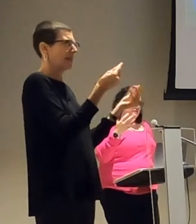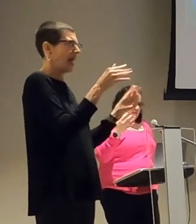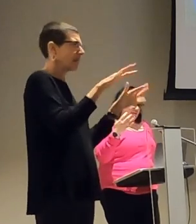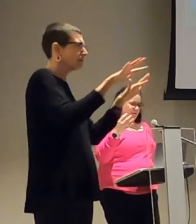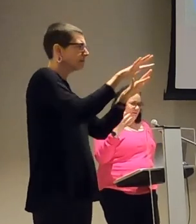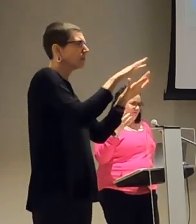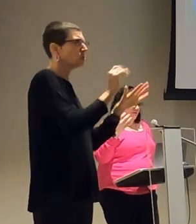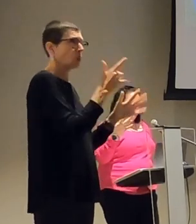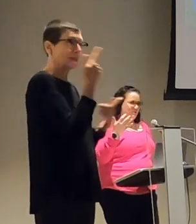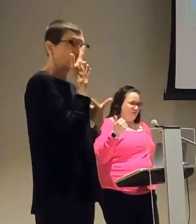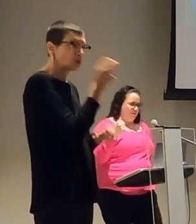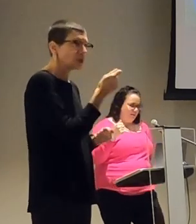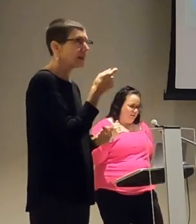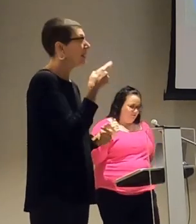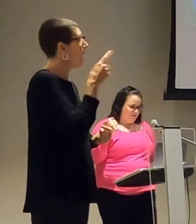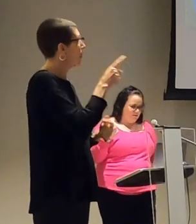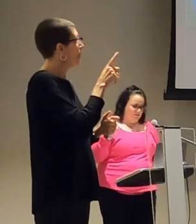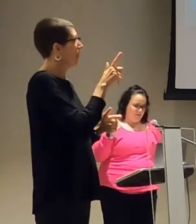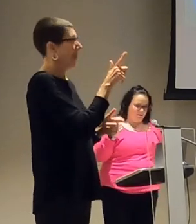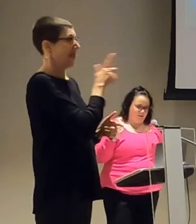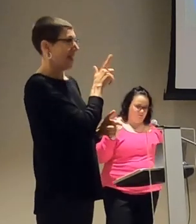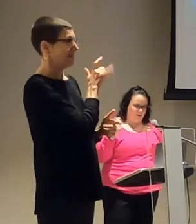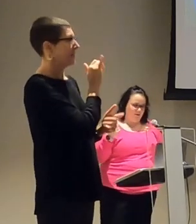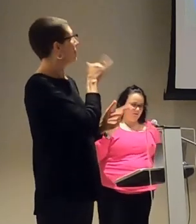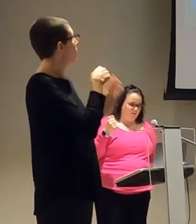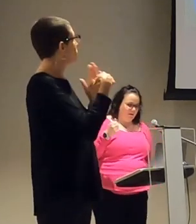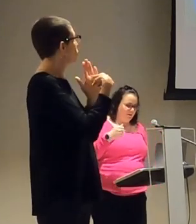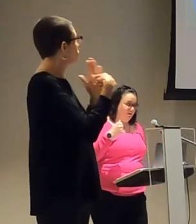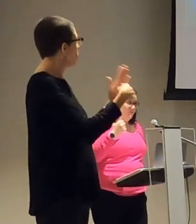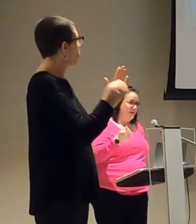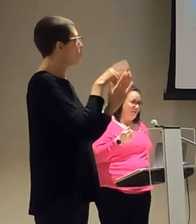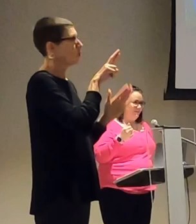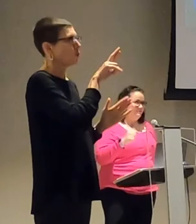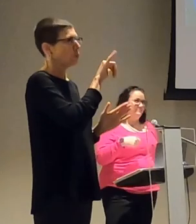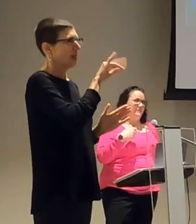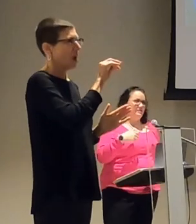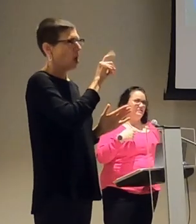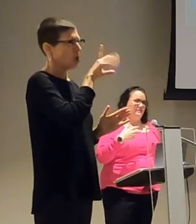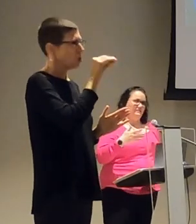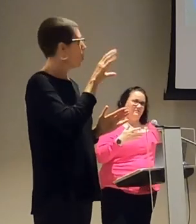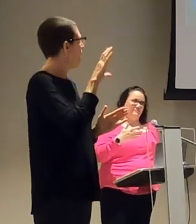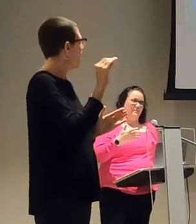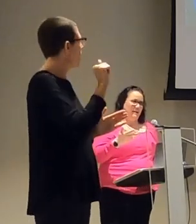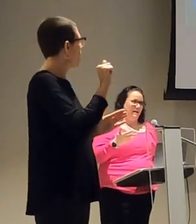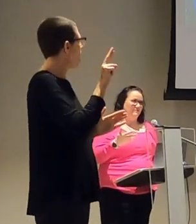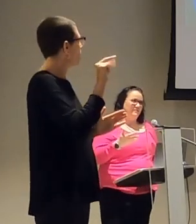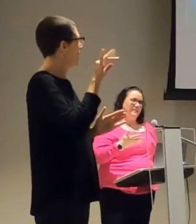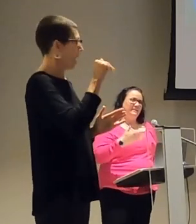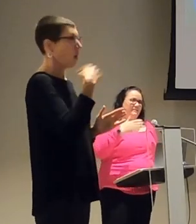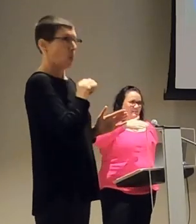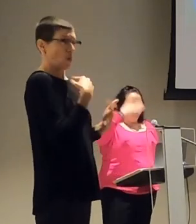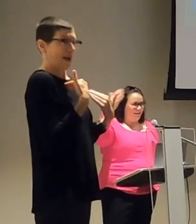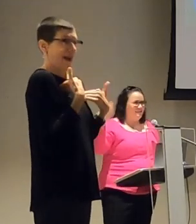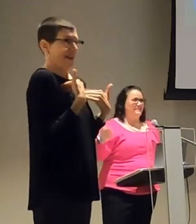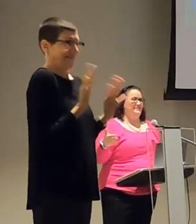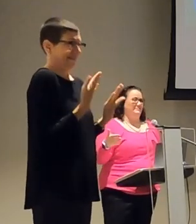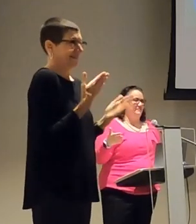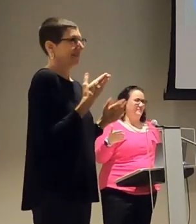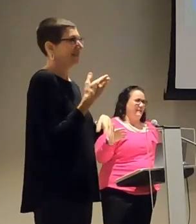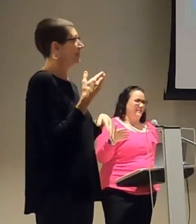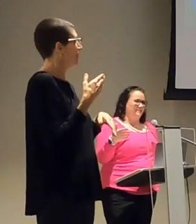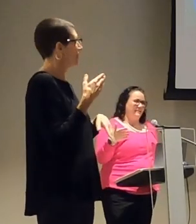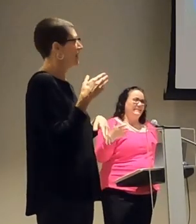So interestingly enough, the image on the left is depicting Rinaldo and Armida, which we have next